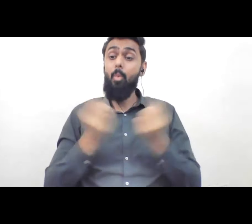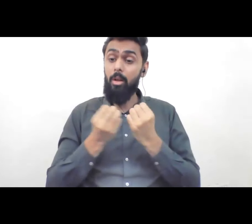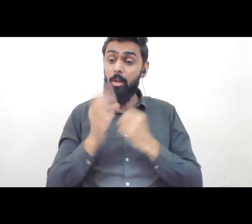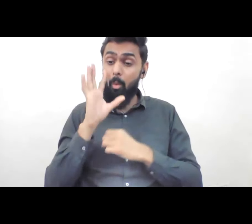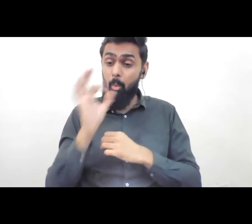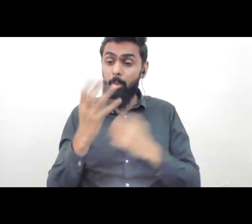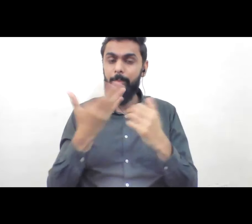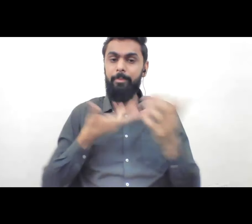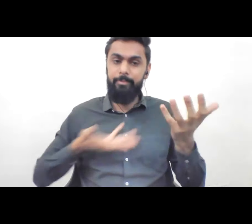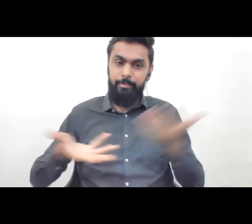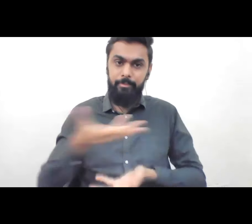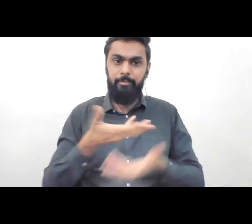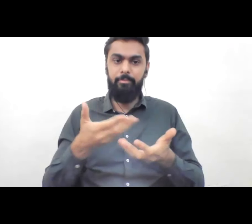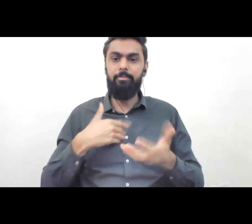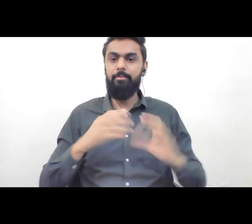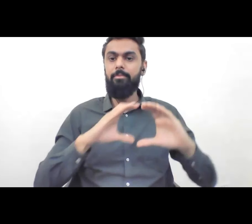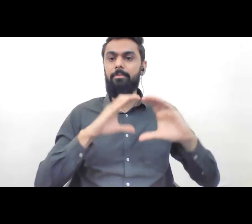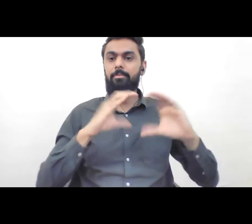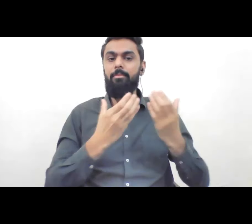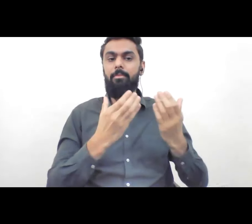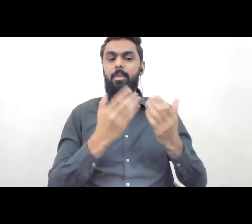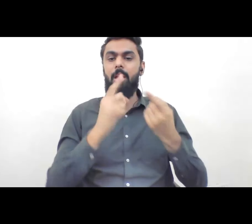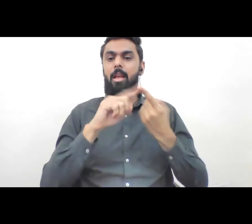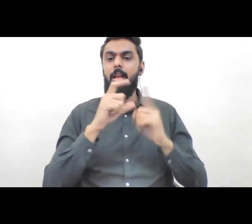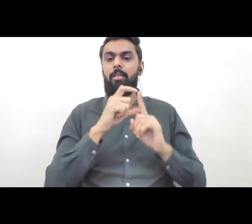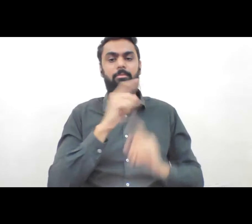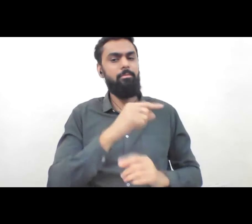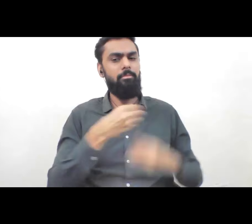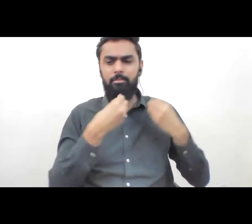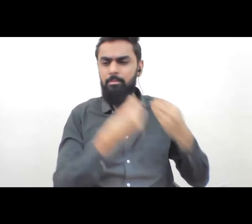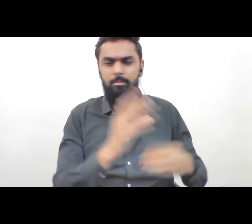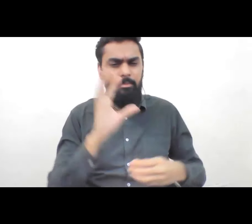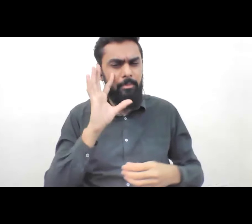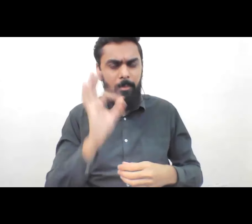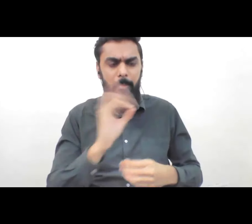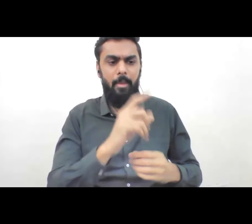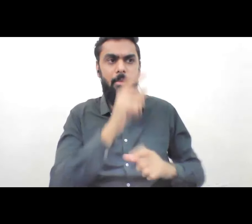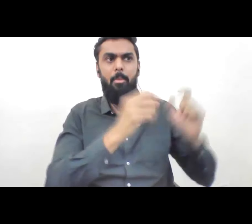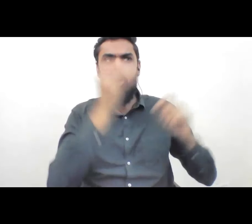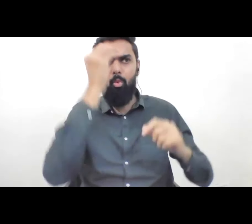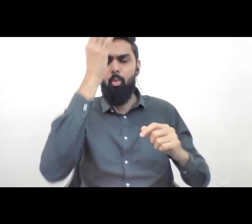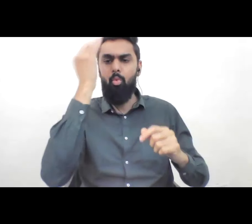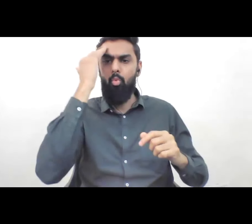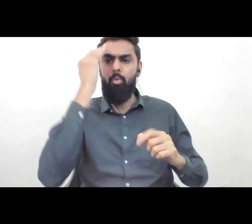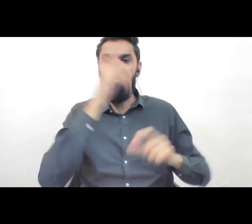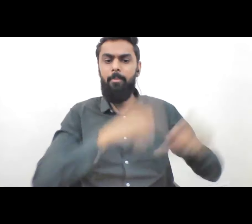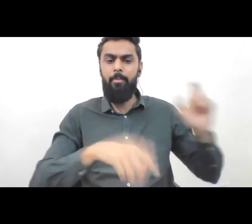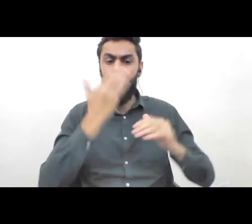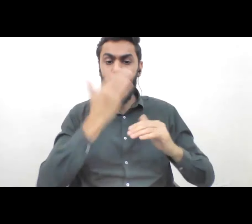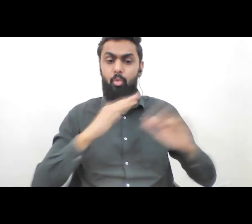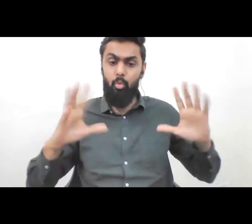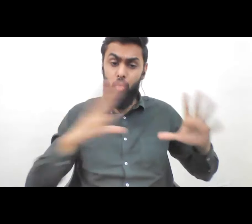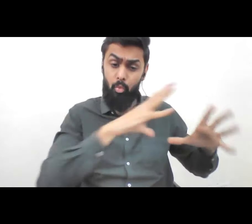for us to take it to our classrooms, because education is definitely our most powerful resource. So if we get all our students